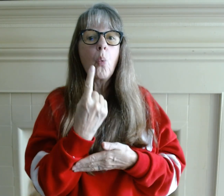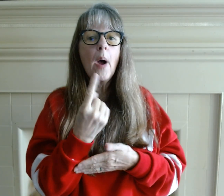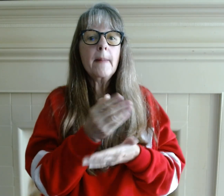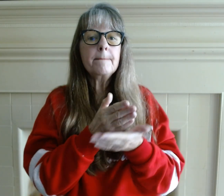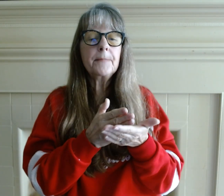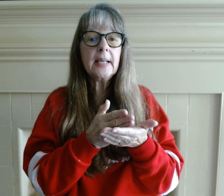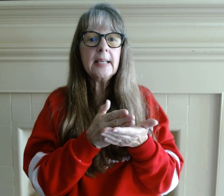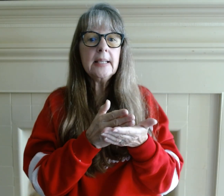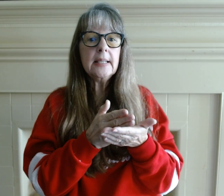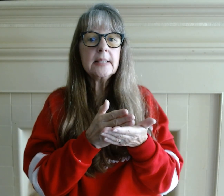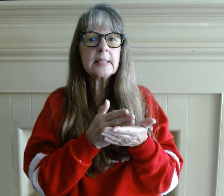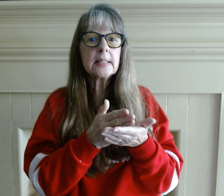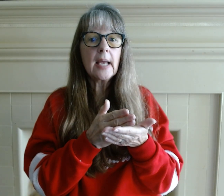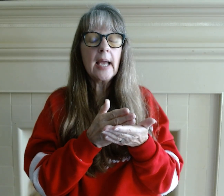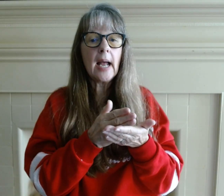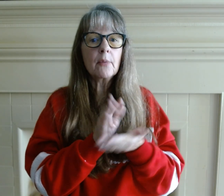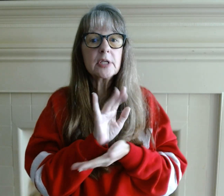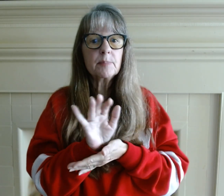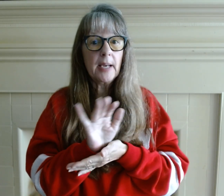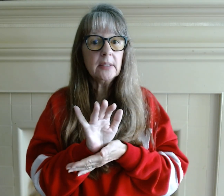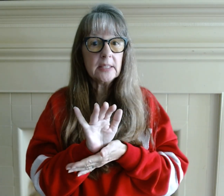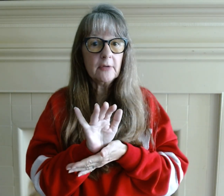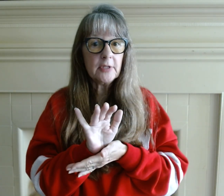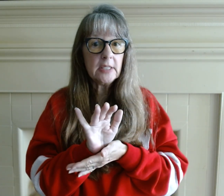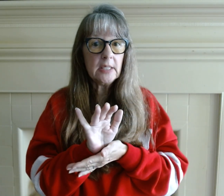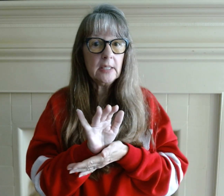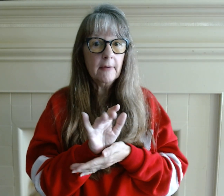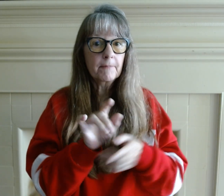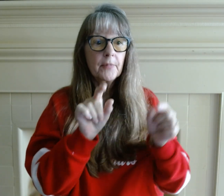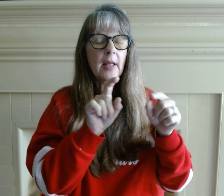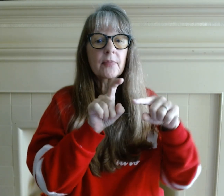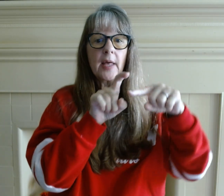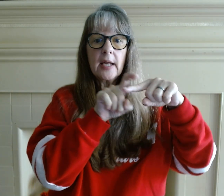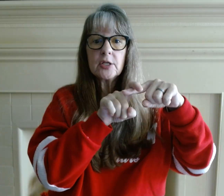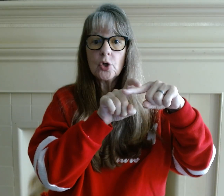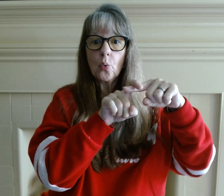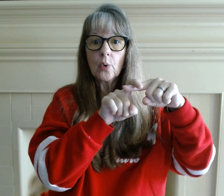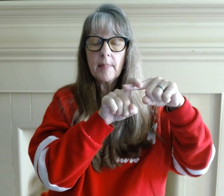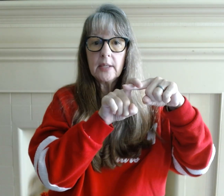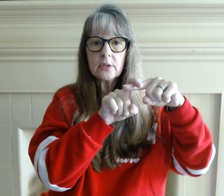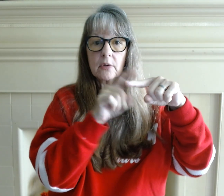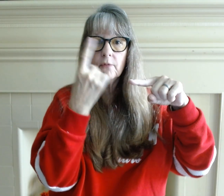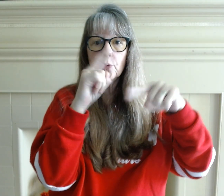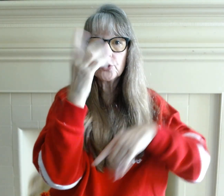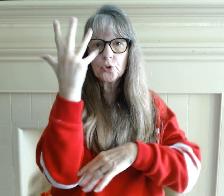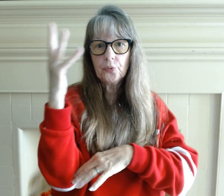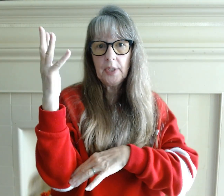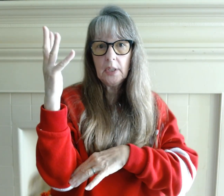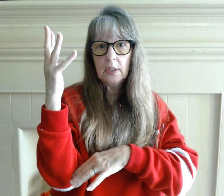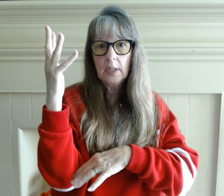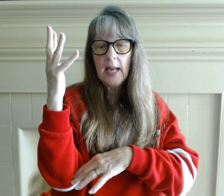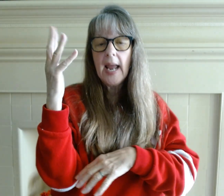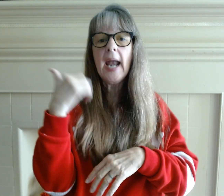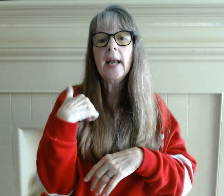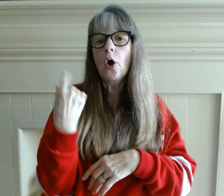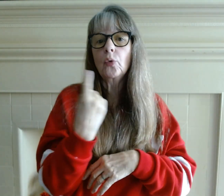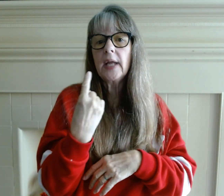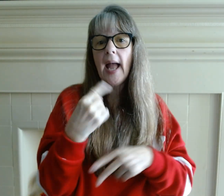one piece, and I would spell nativity, that it's an ornament for the tree. And it only has